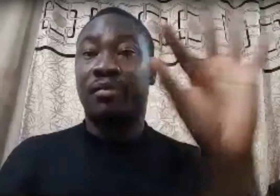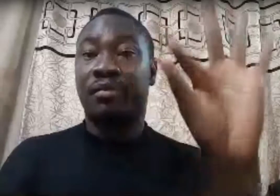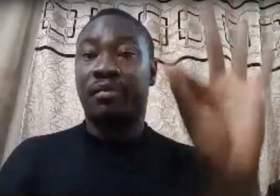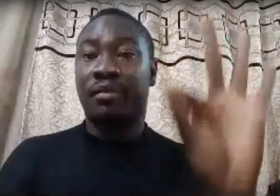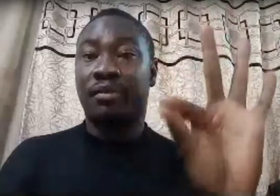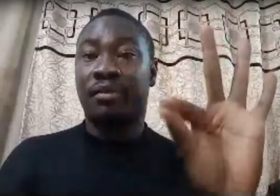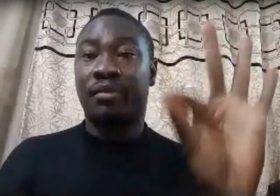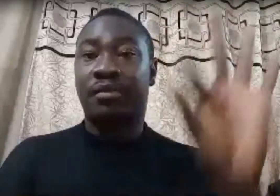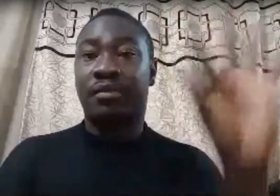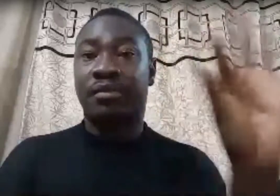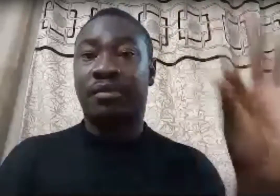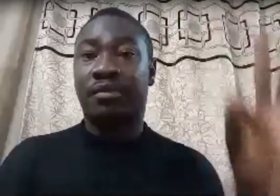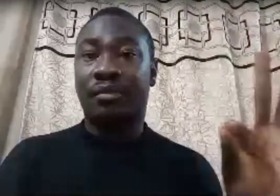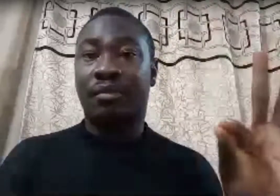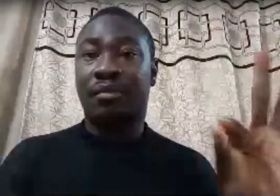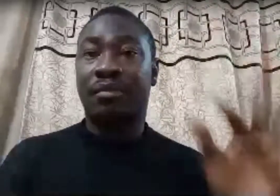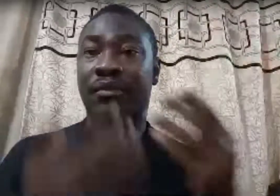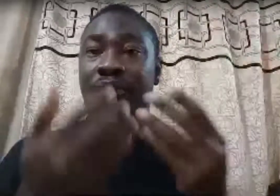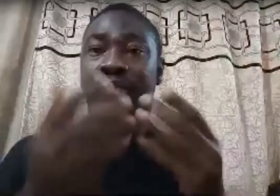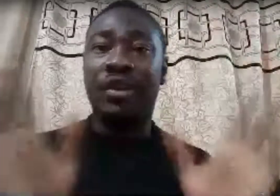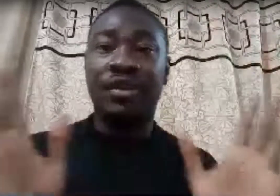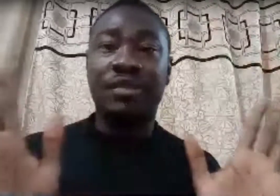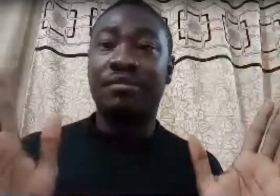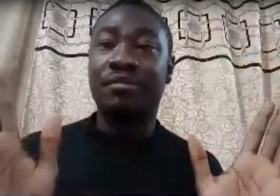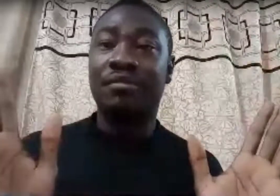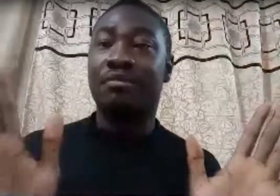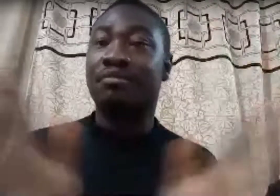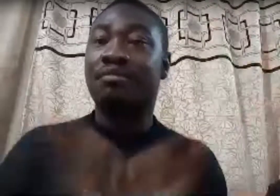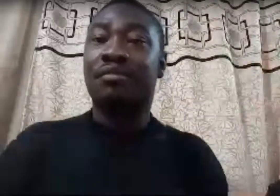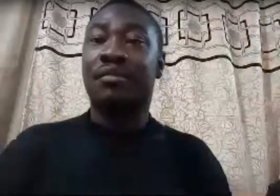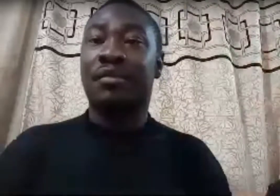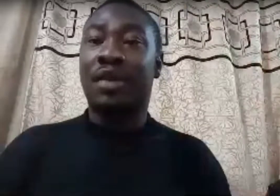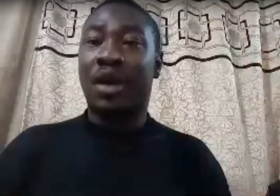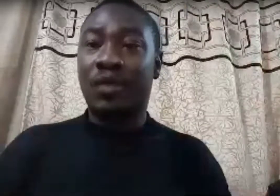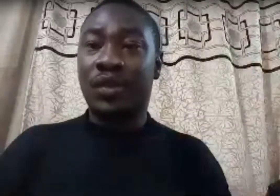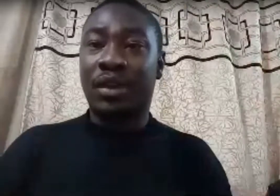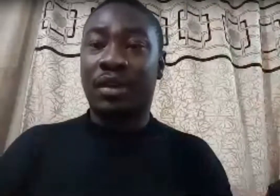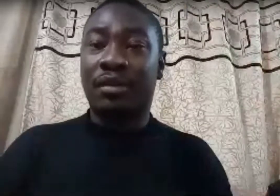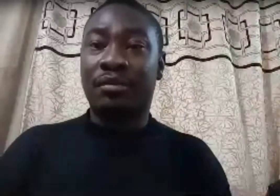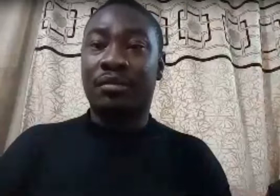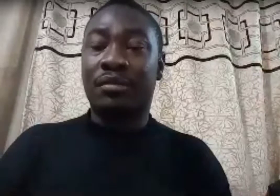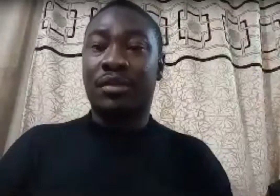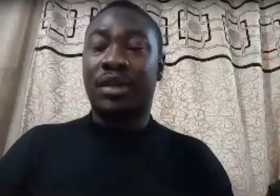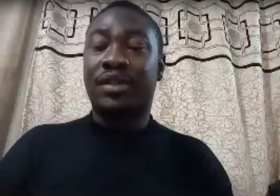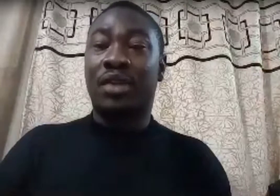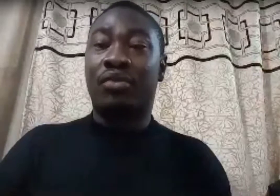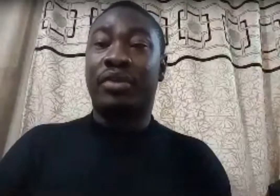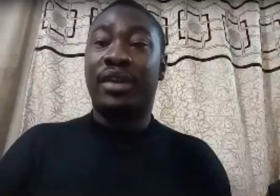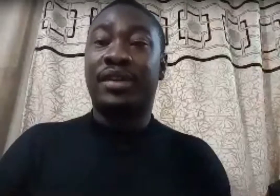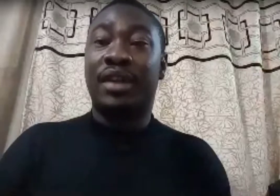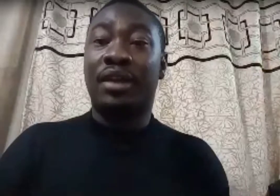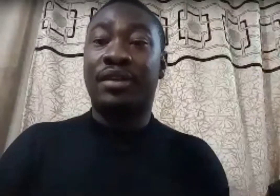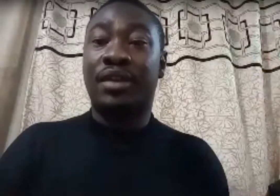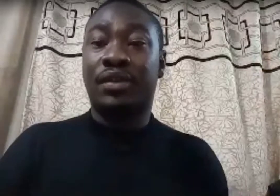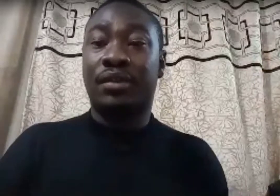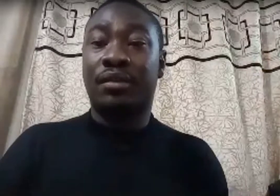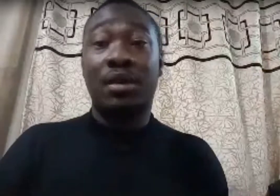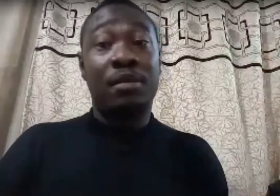Finished. Are we together? That's 999,000. But like I told you, some might want to sign it in words.